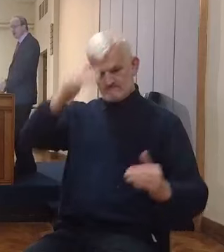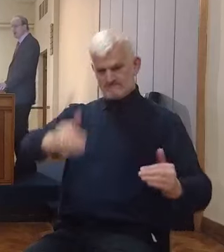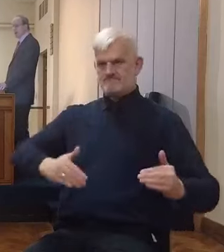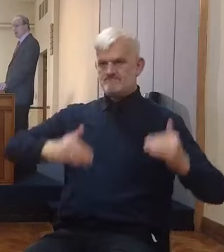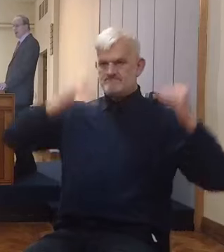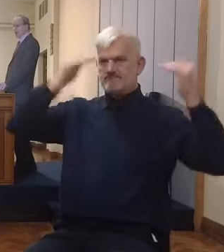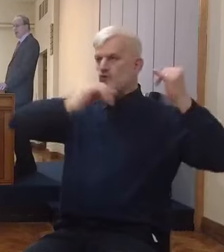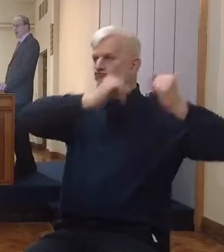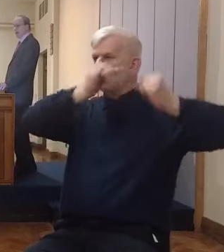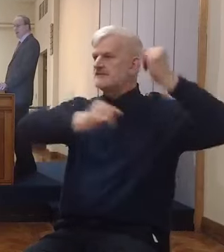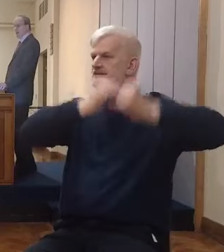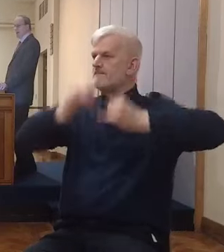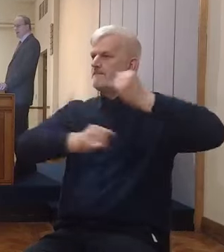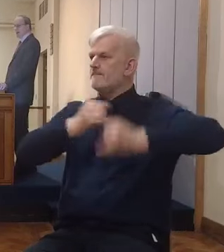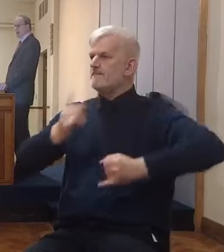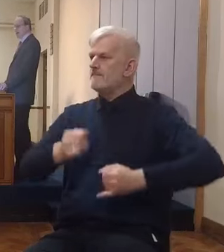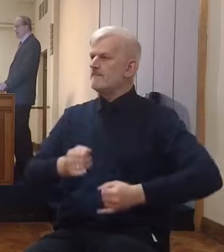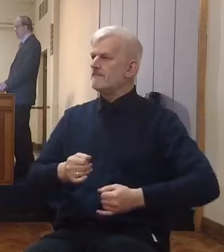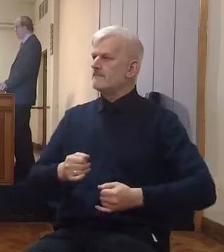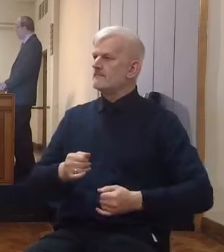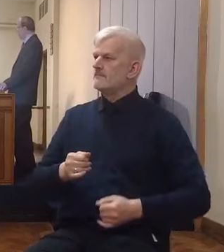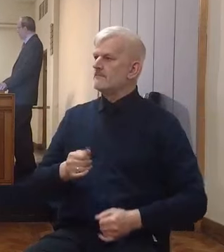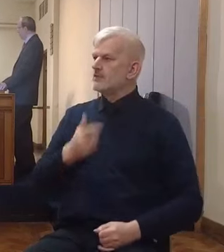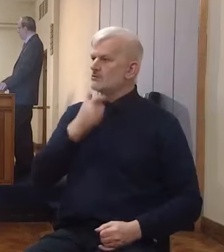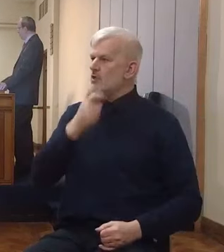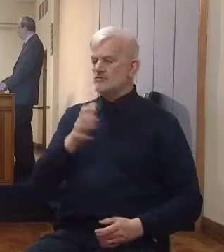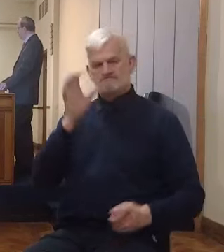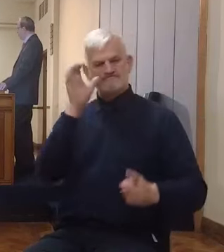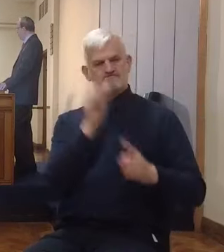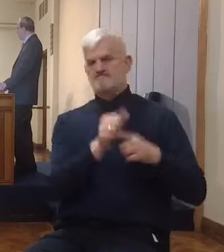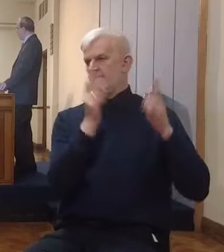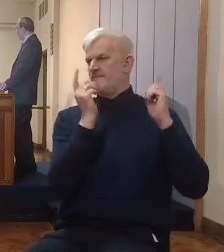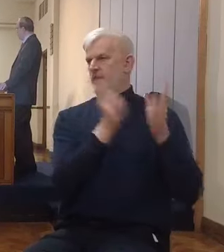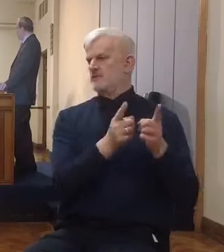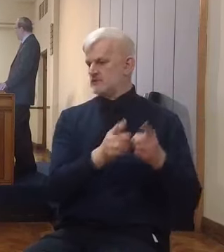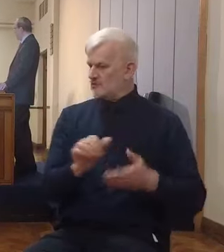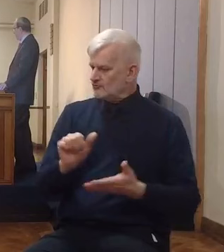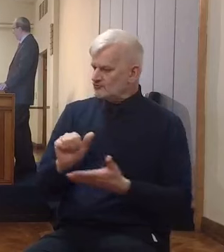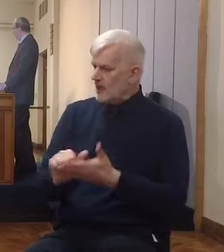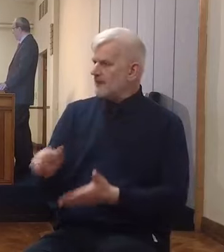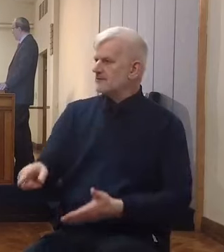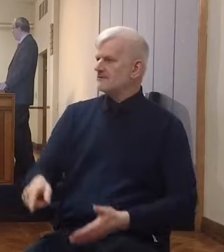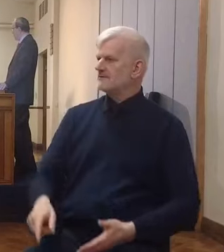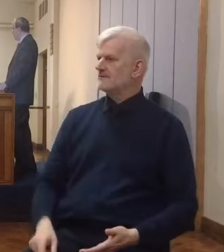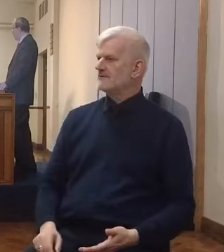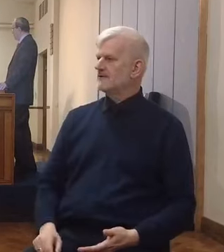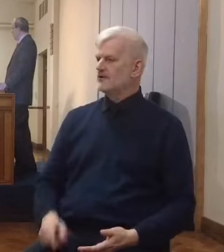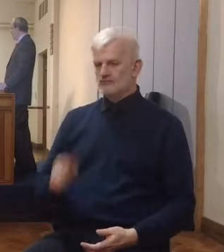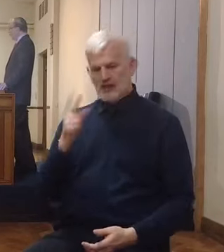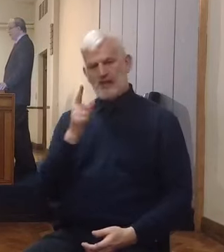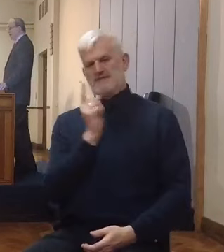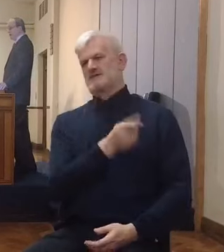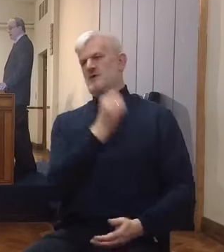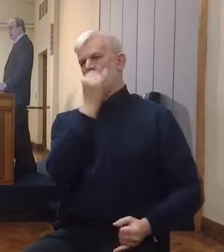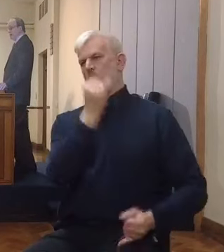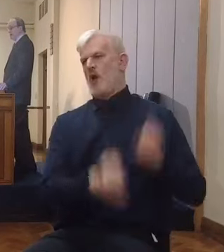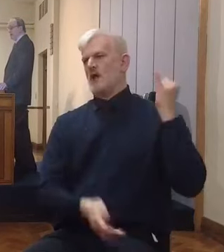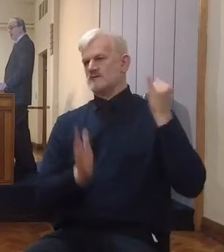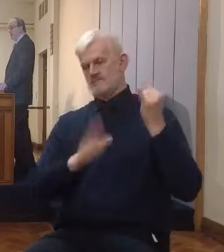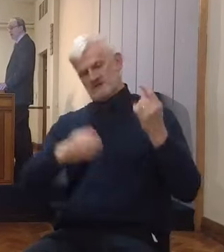absolutely on target. That was his pivotal issue, and that's what he went for, and that was